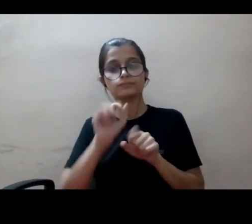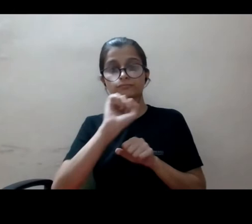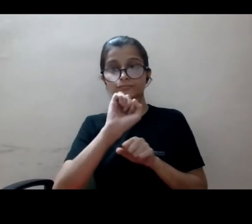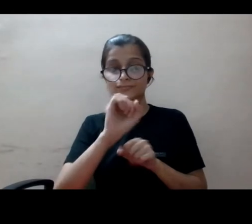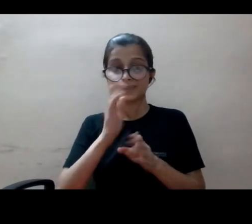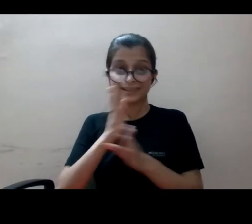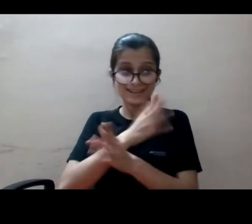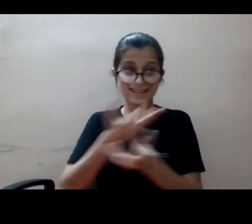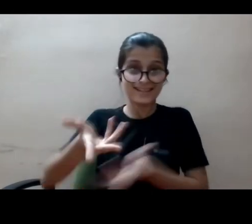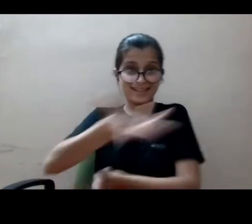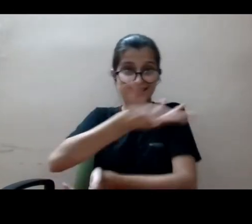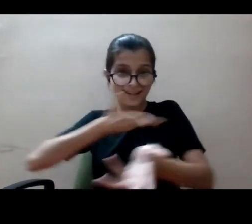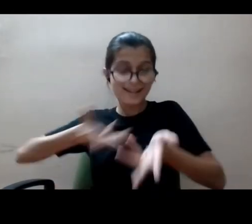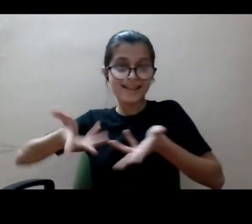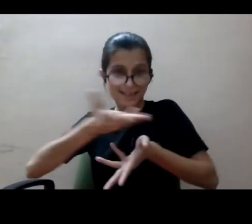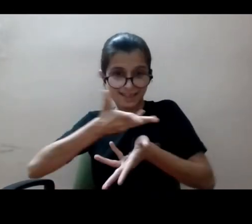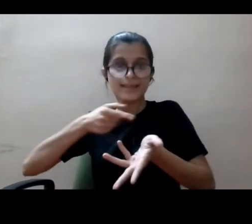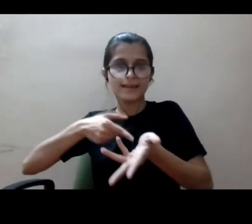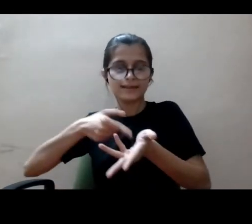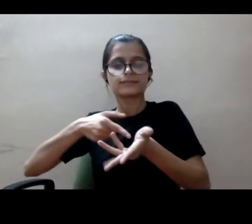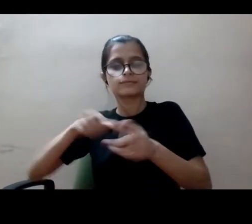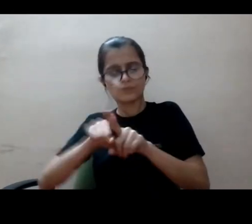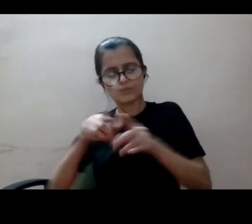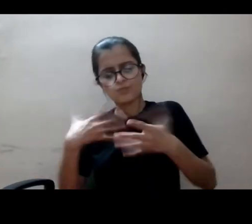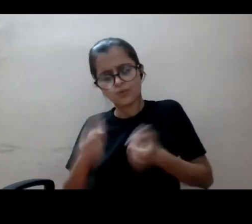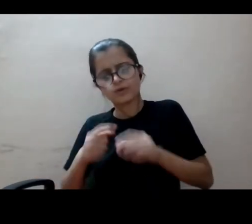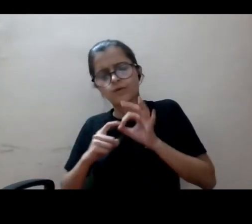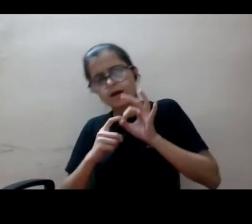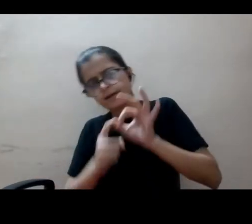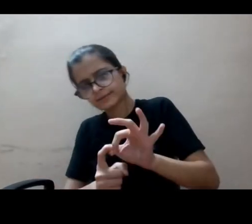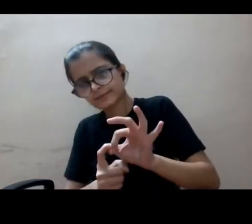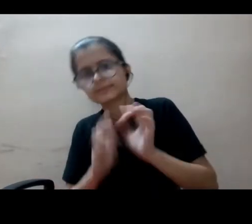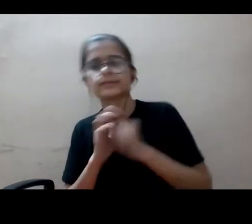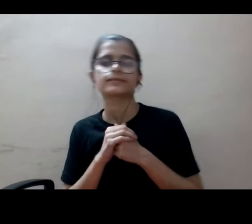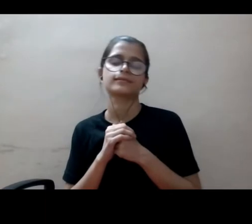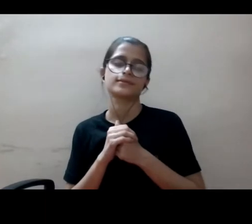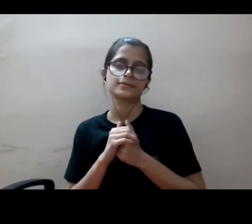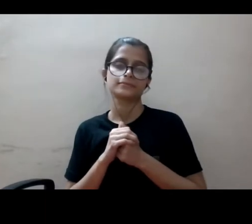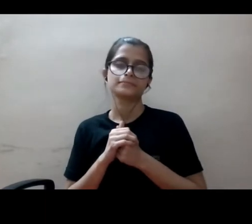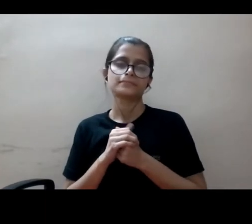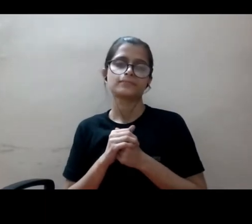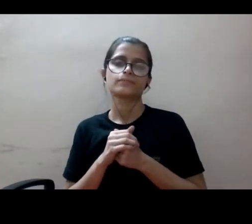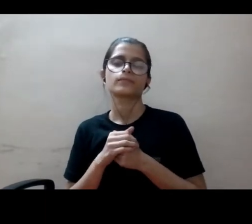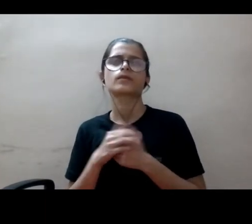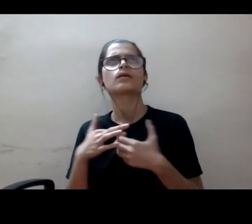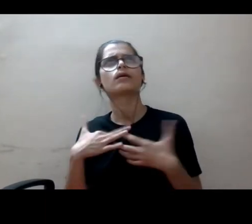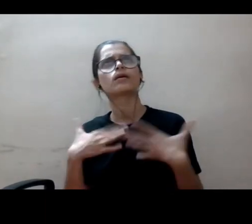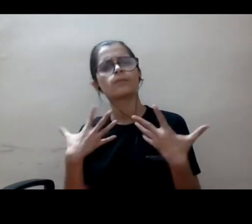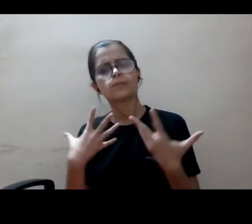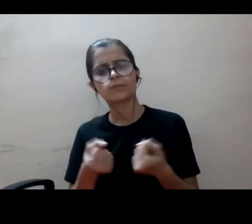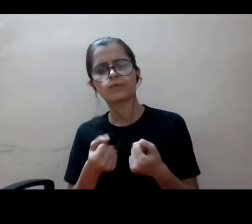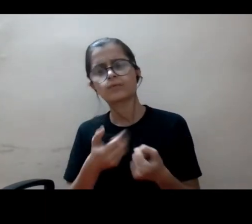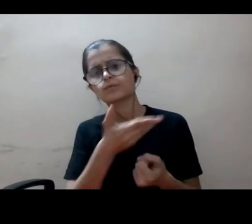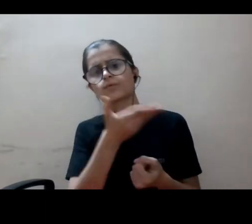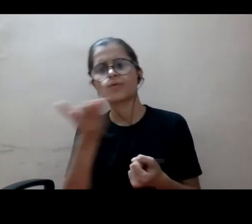earlier discussion, I'm intrigued to ask you something, and I want all of us